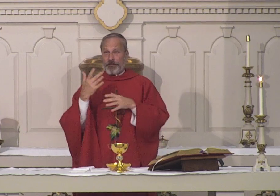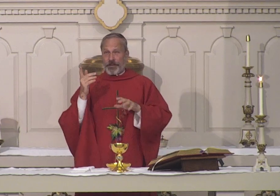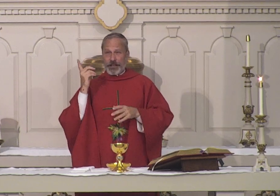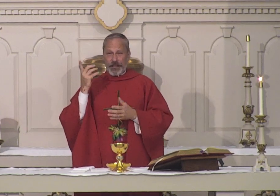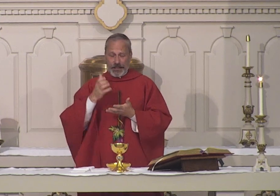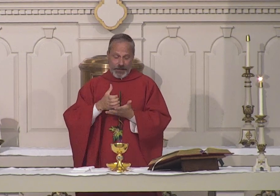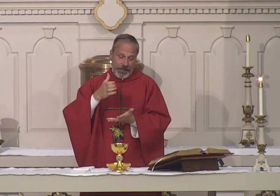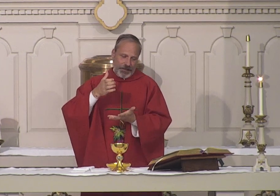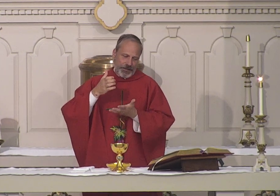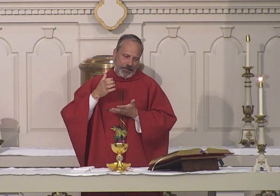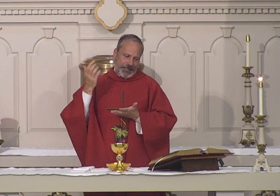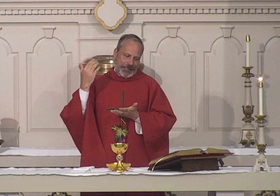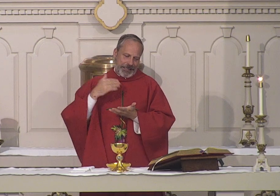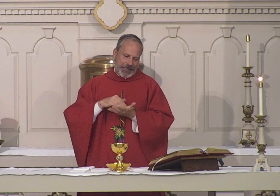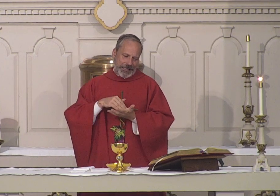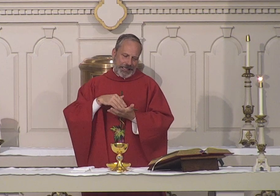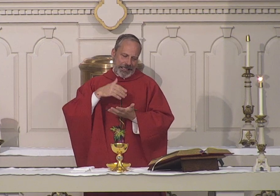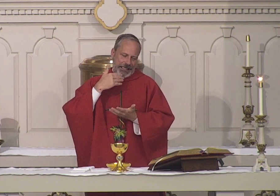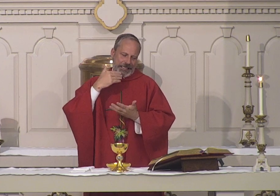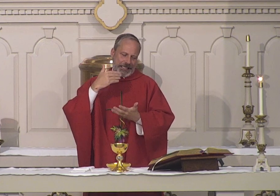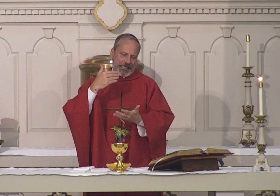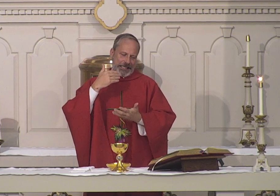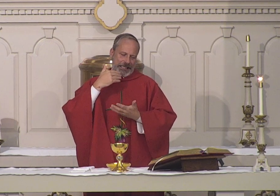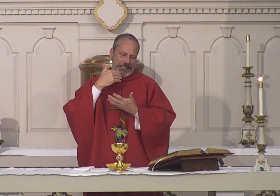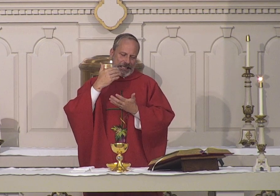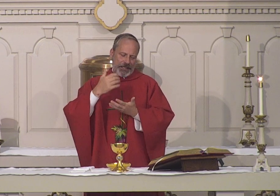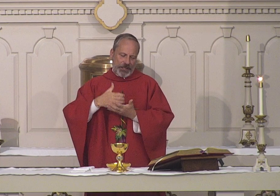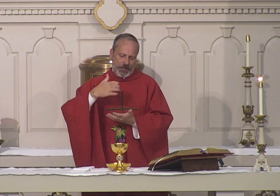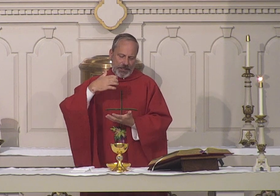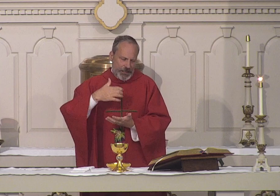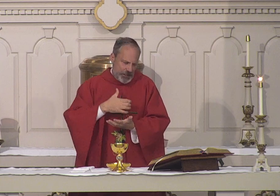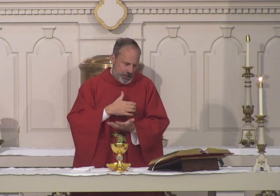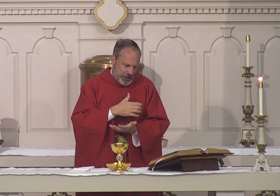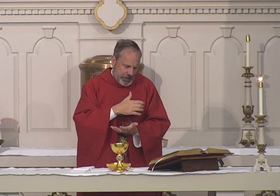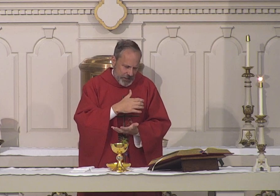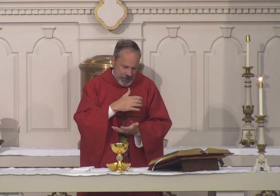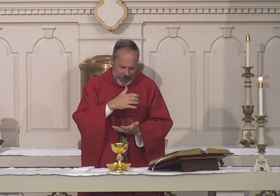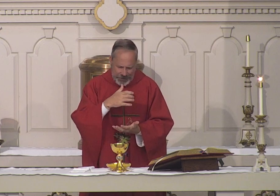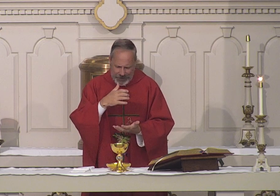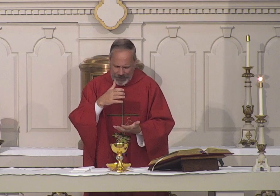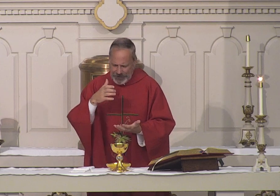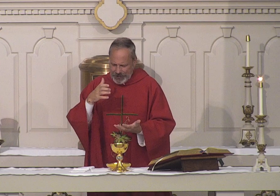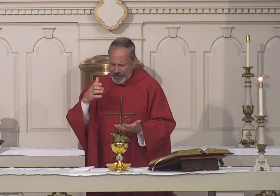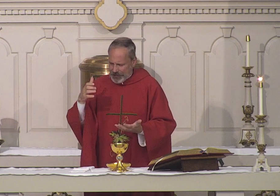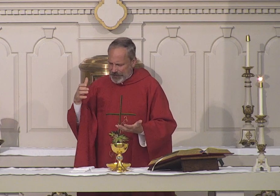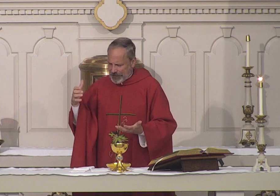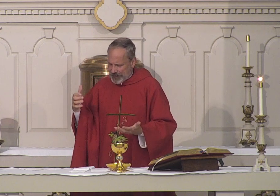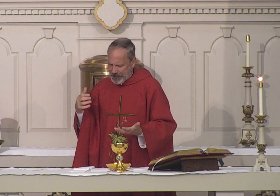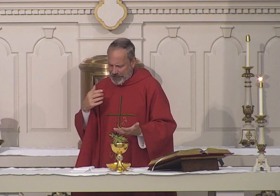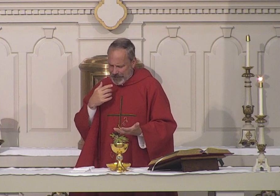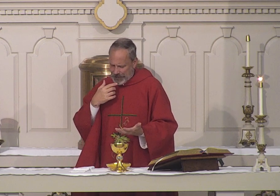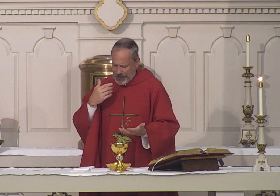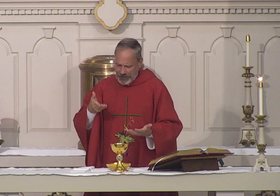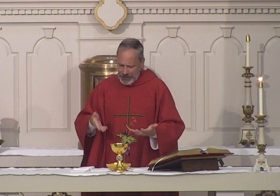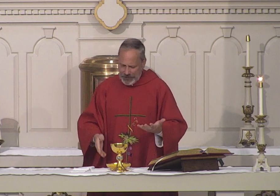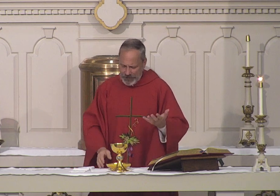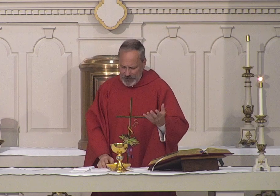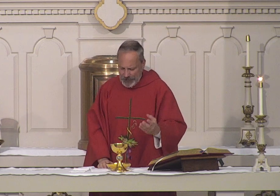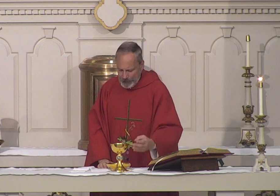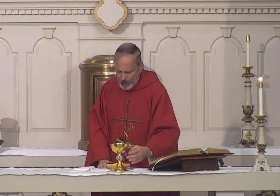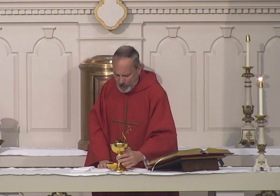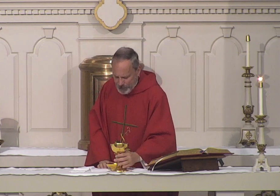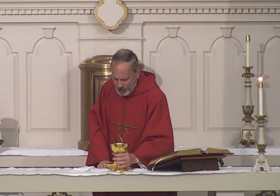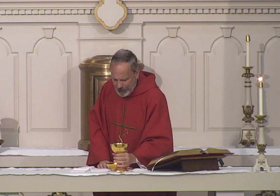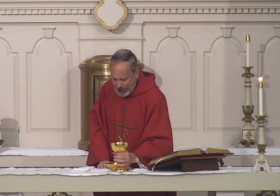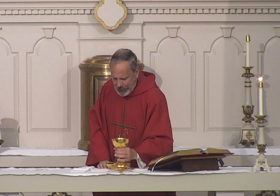In a similar way, when supper was ended, he took the chalice, and once more giving thanks, he gave it to his